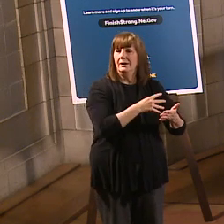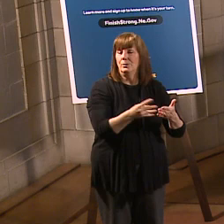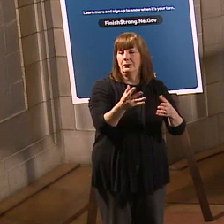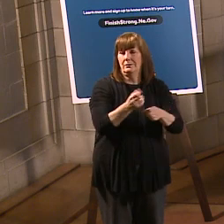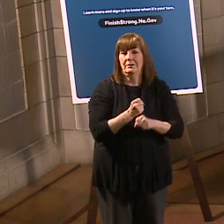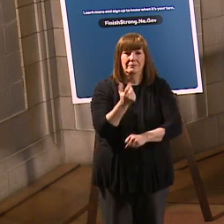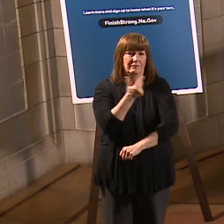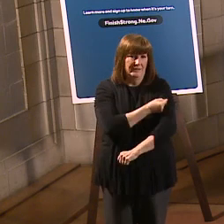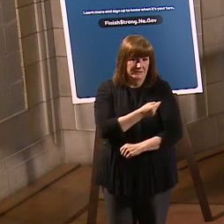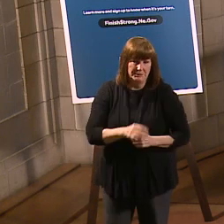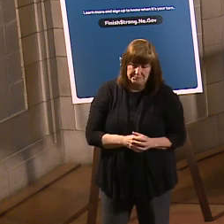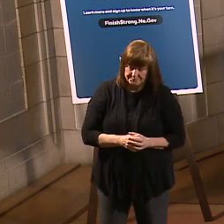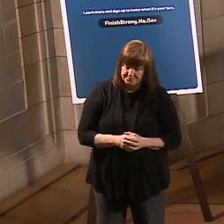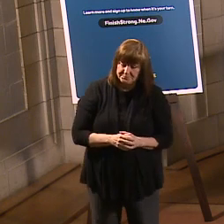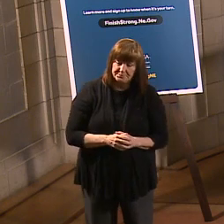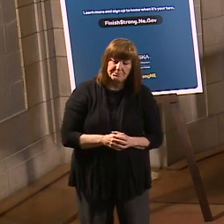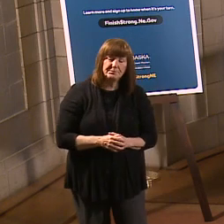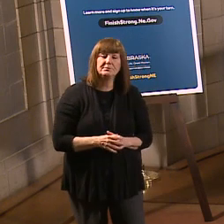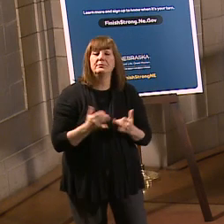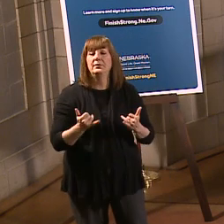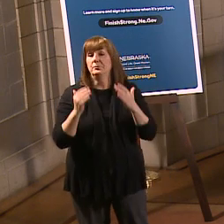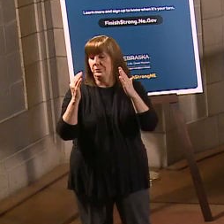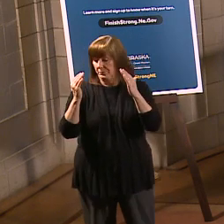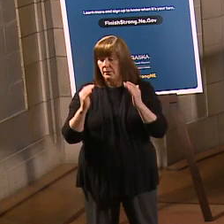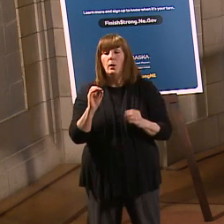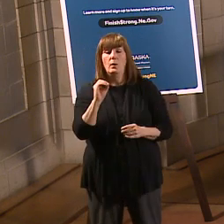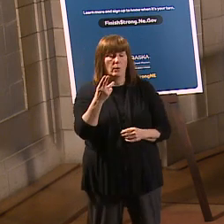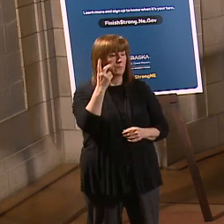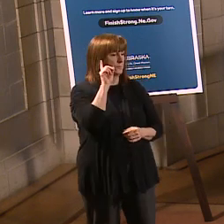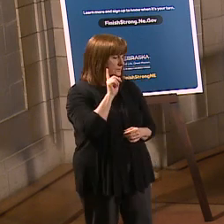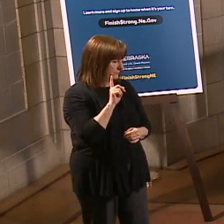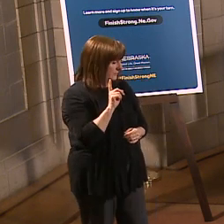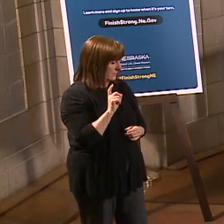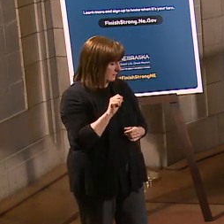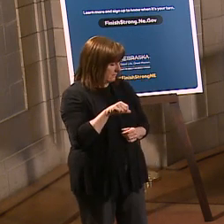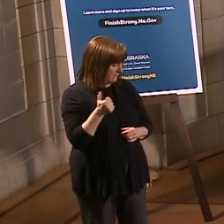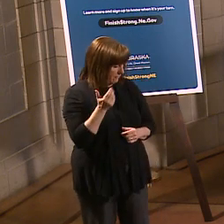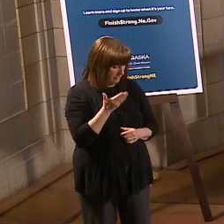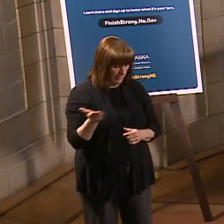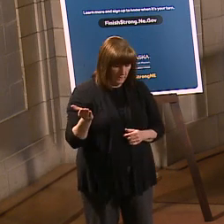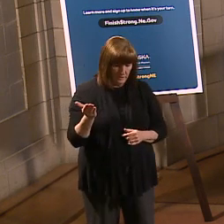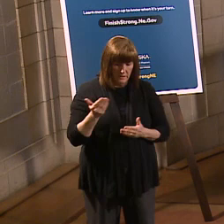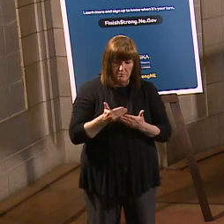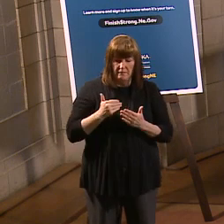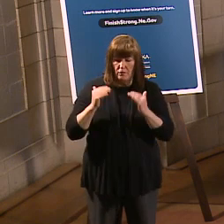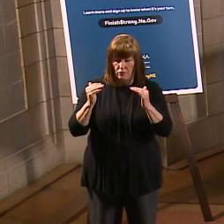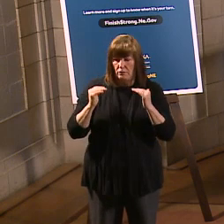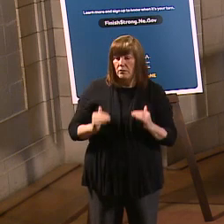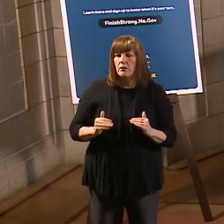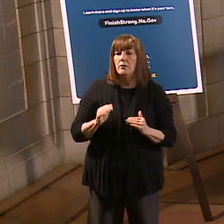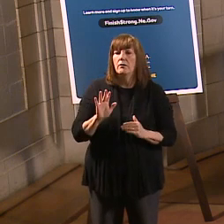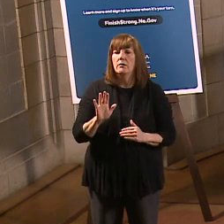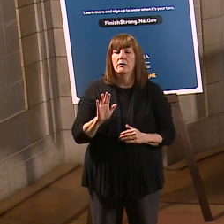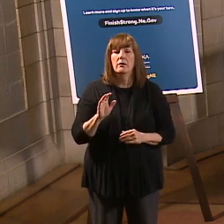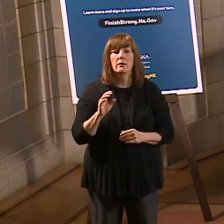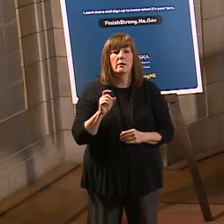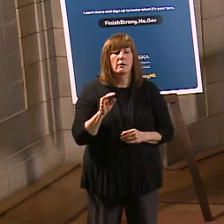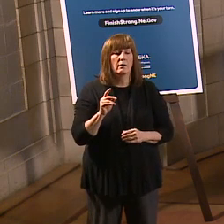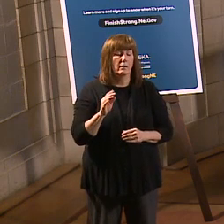vaccine. So moving on. So we got another thing before we get into our next part of the program.